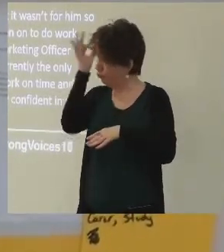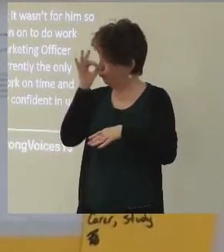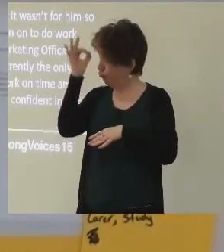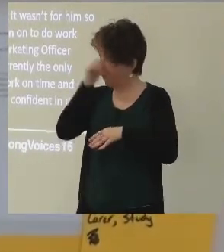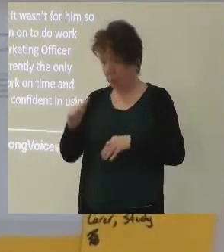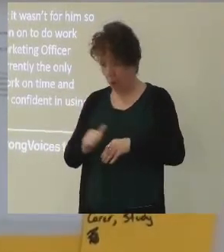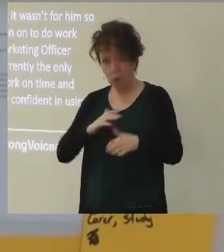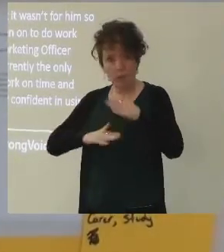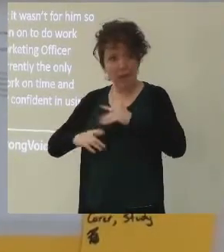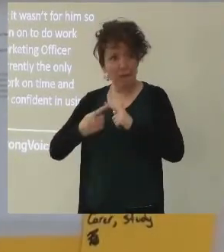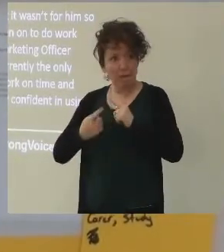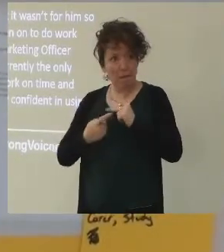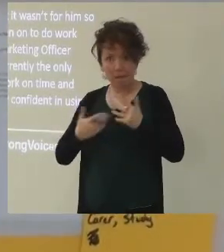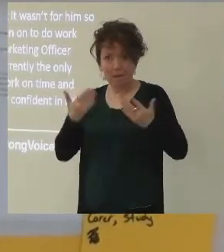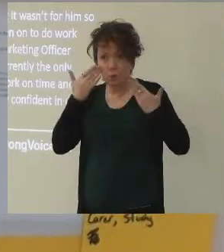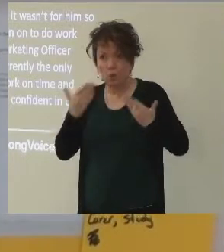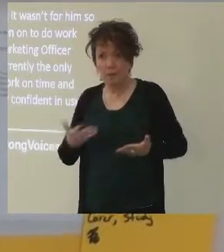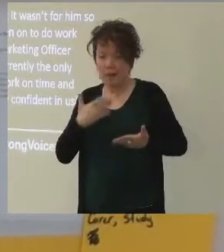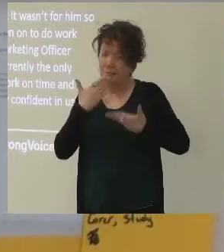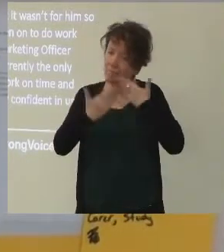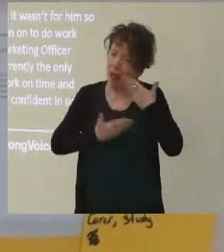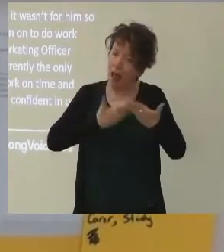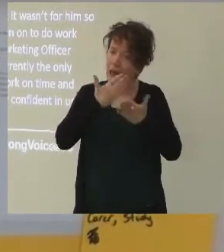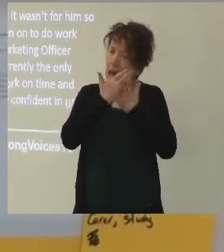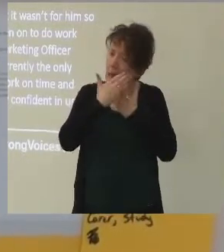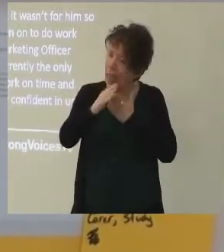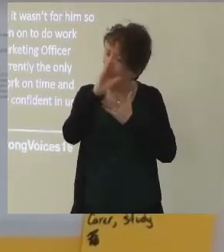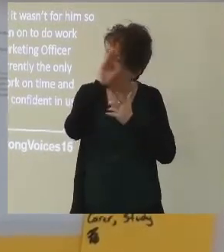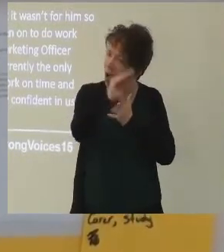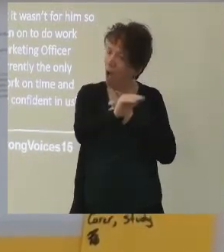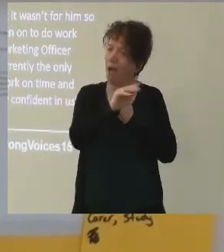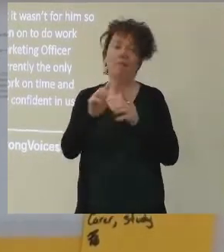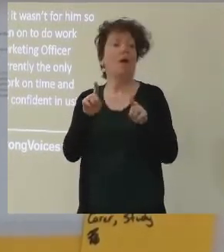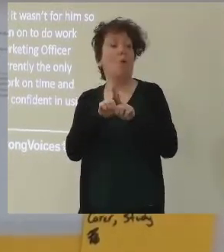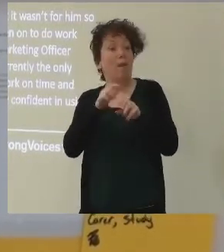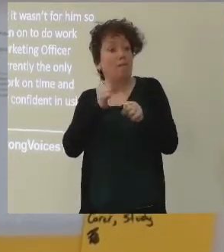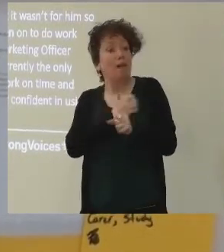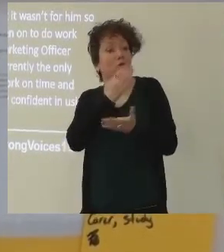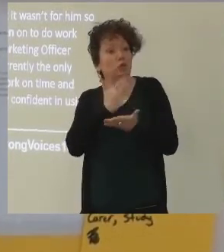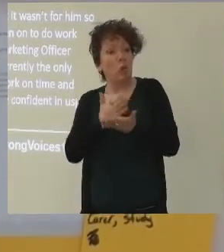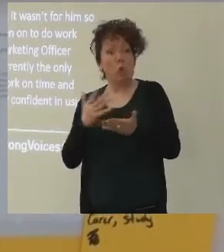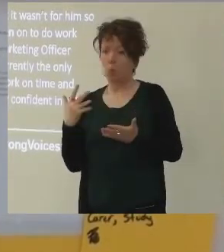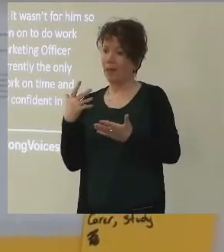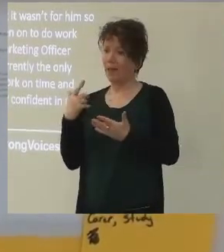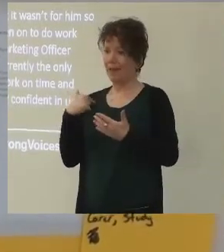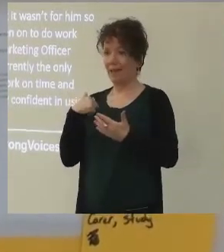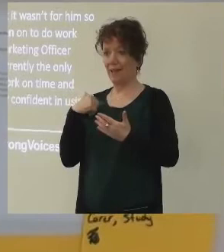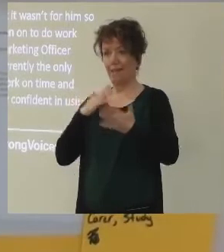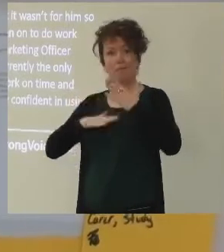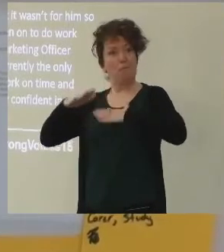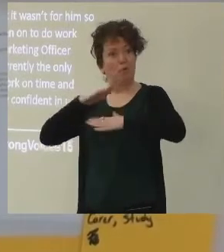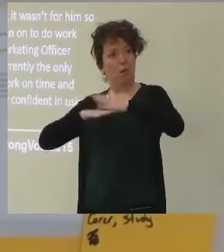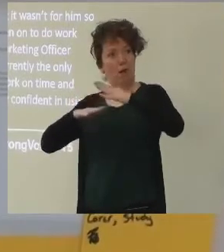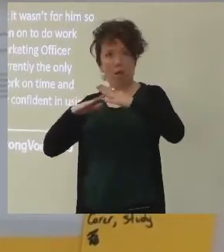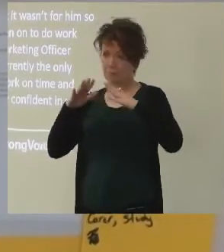you need to do. So it's about spelling those things out, but also making sure that we're modelling appropriate office